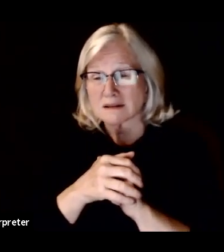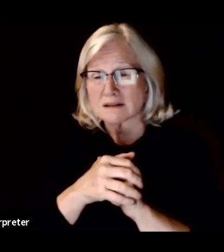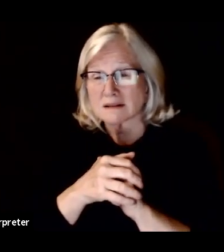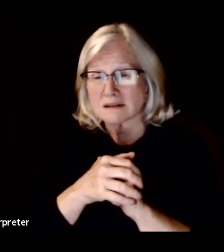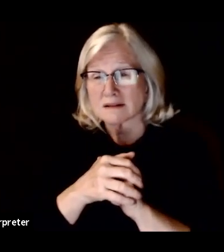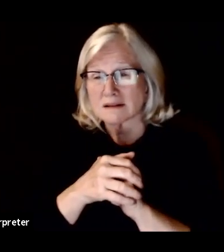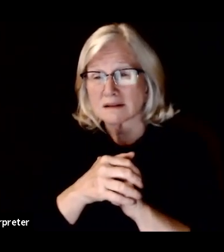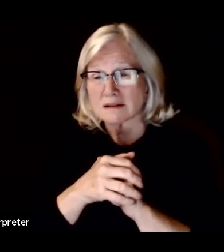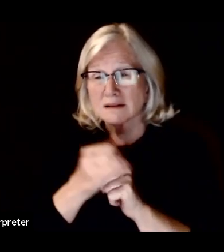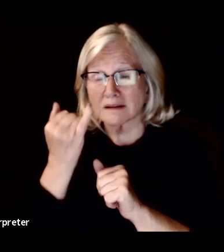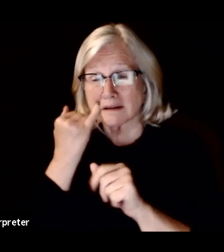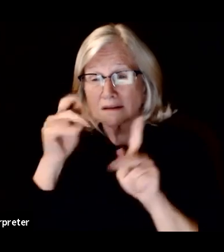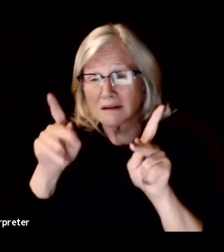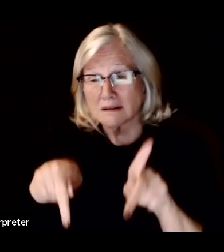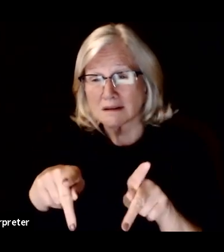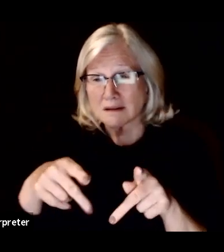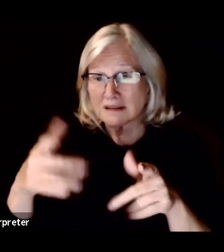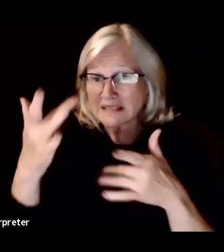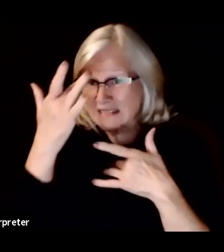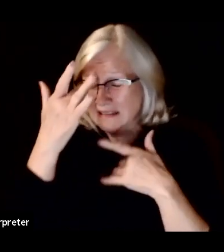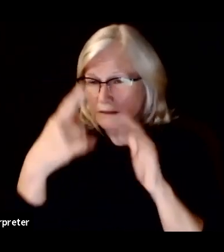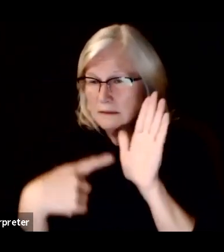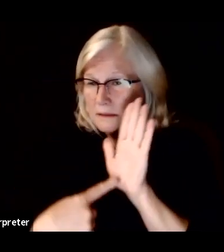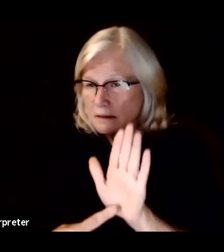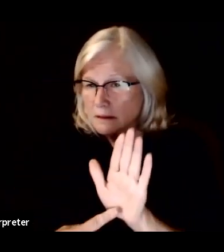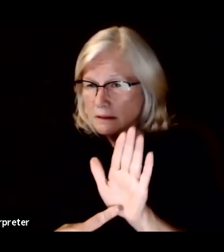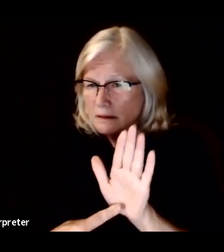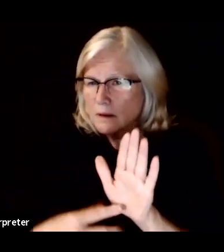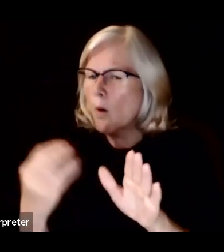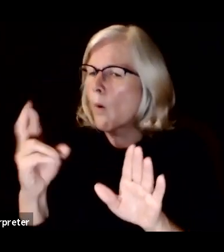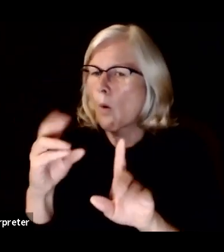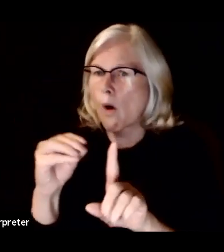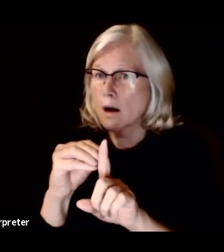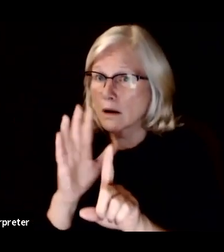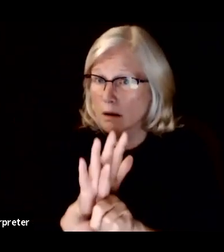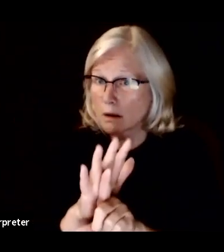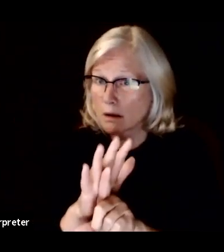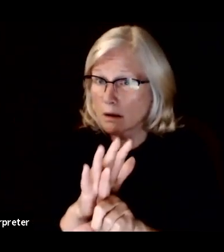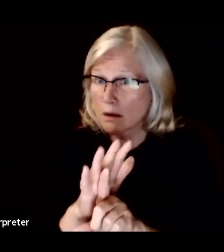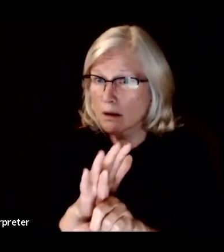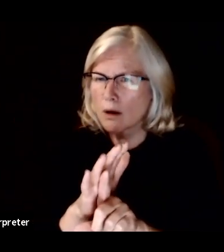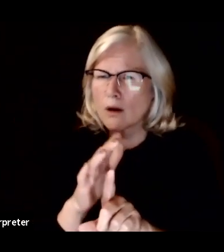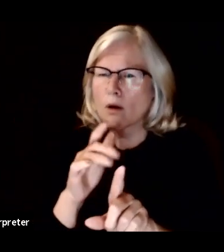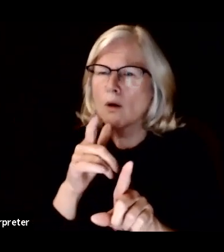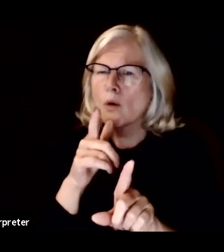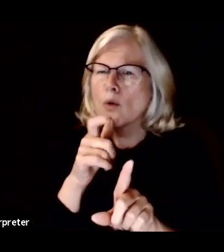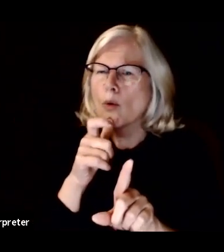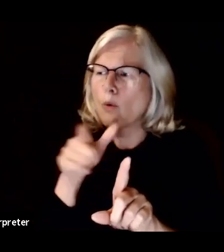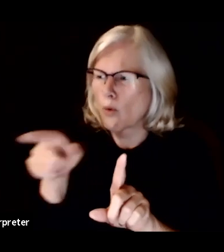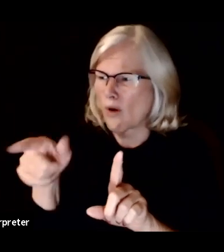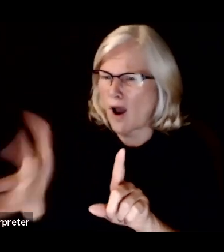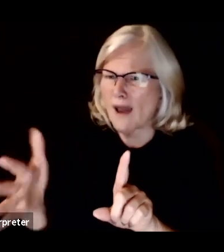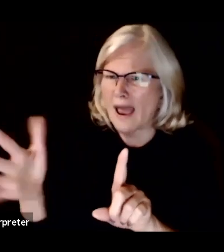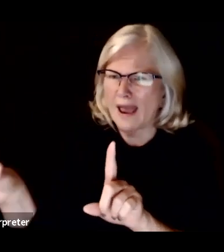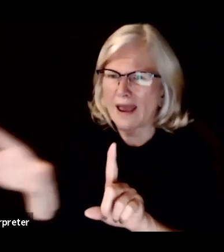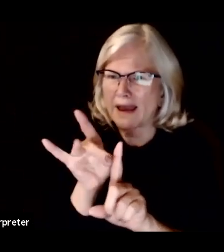or they were exposed to someone who had COVID-19. And that is an